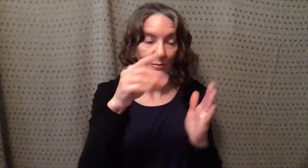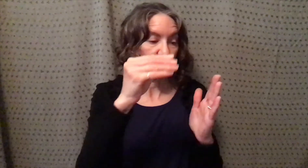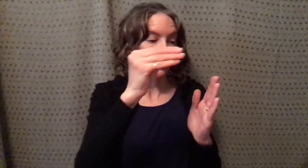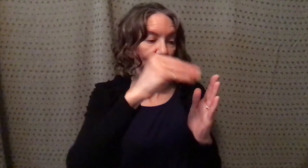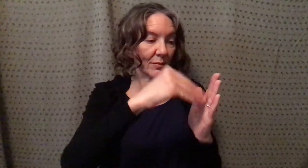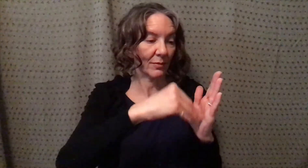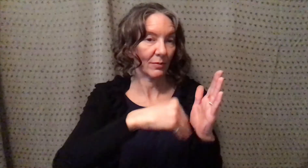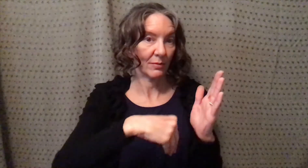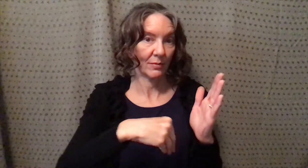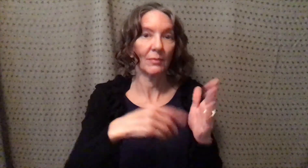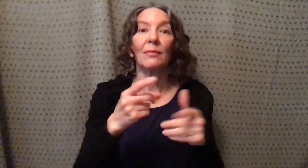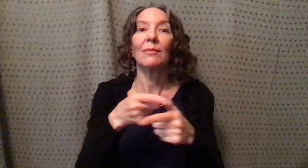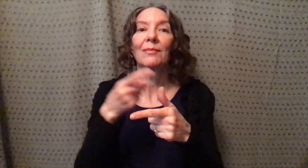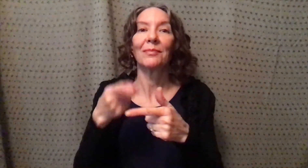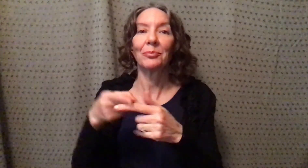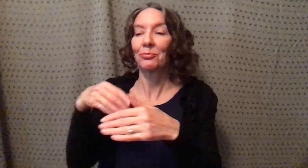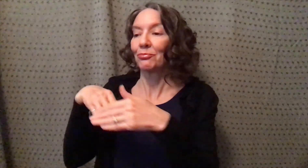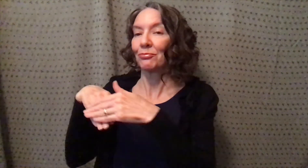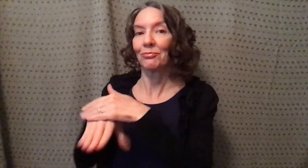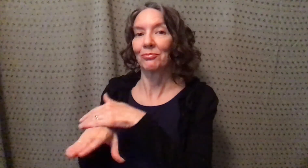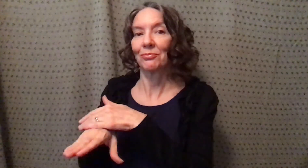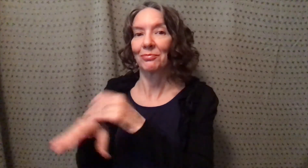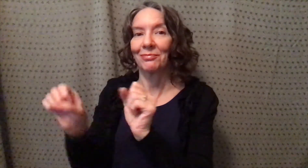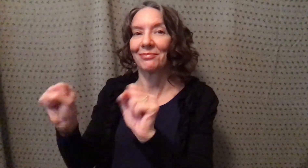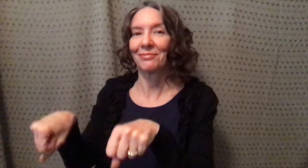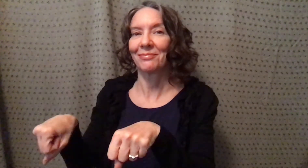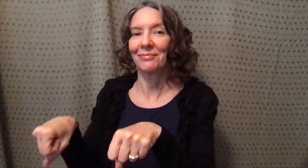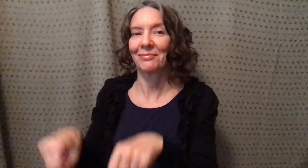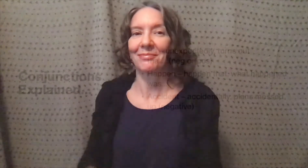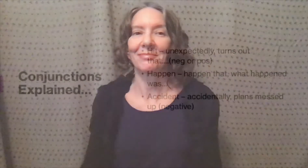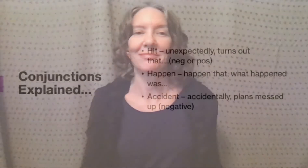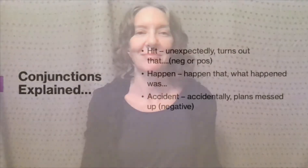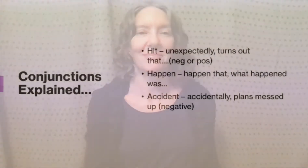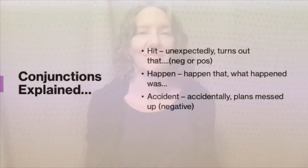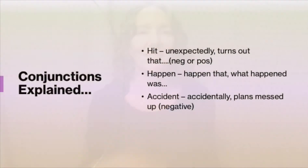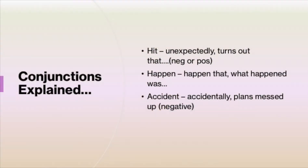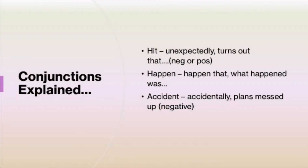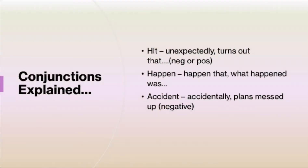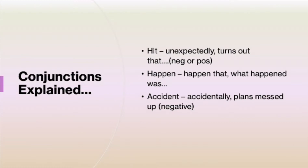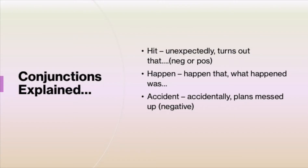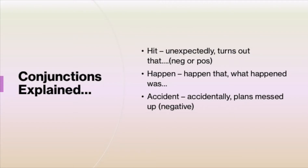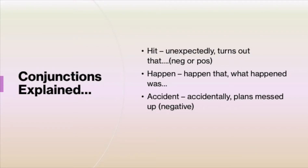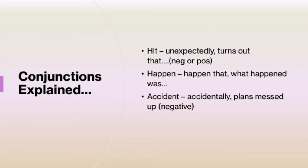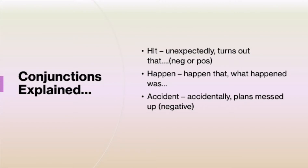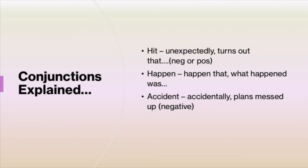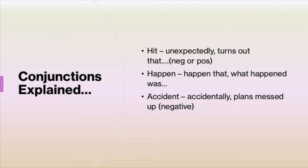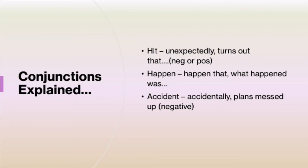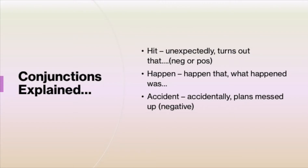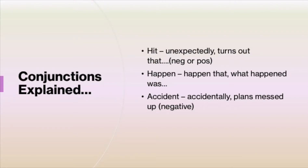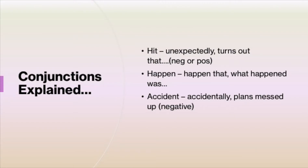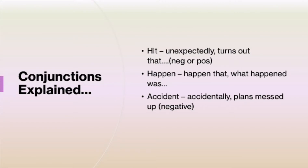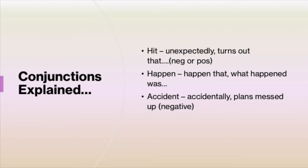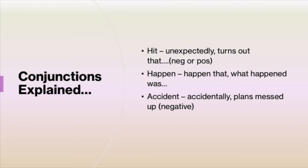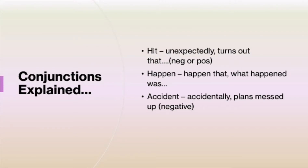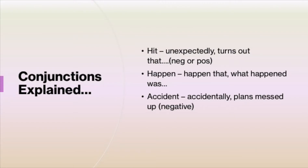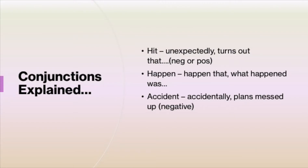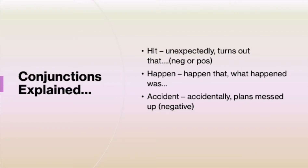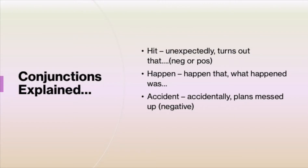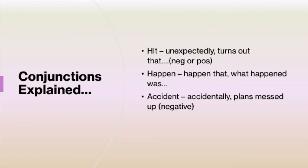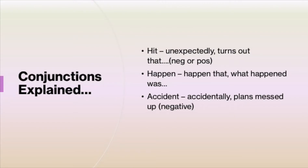You fill out the application paper and then you can enter. The signs for hit, happen,